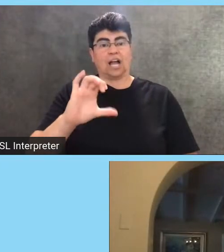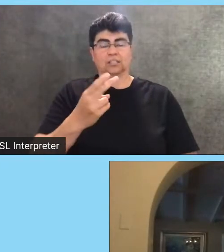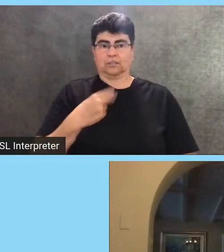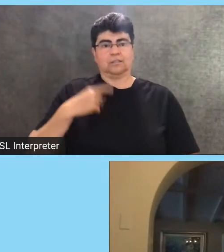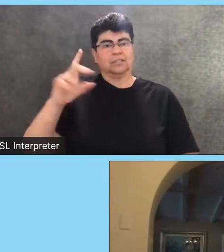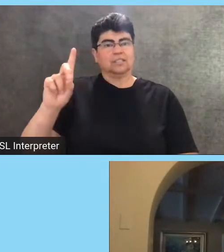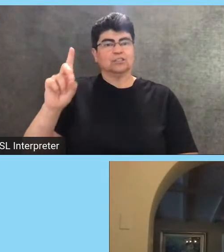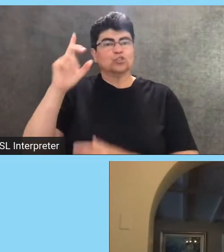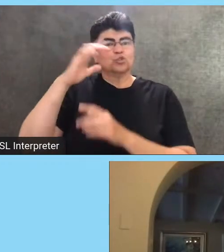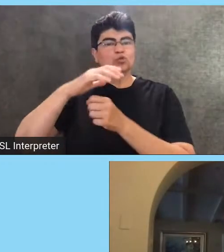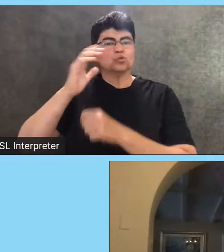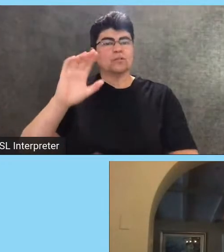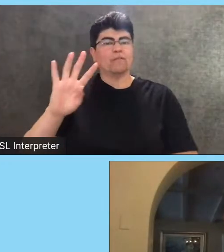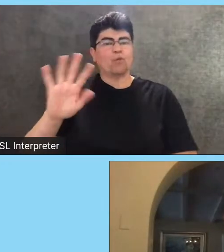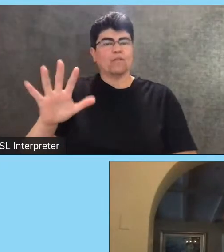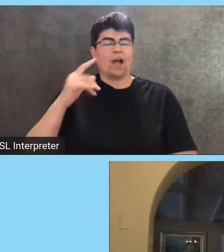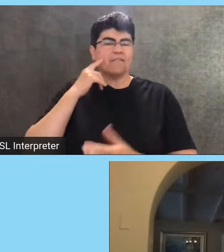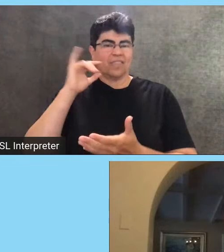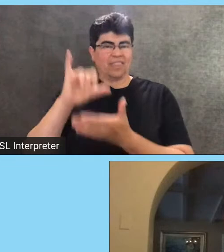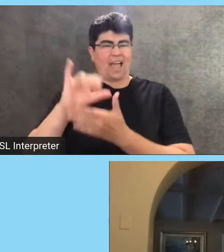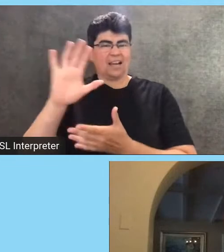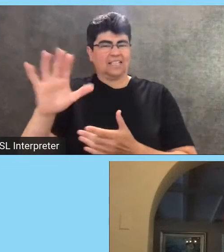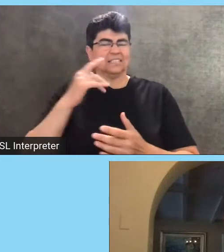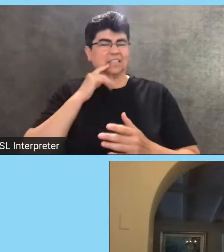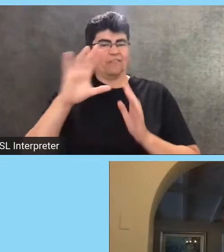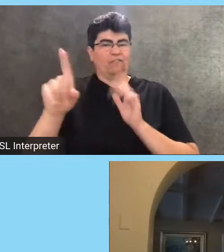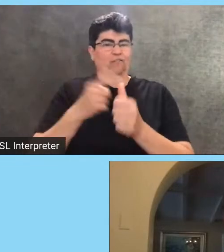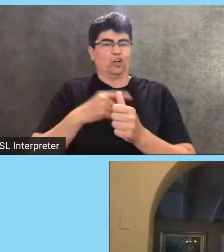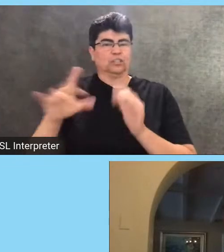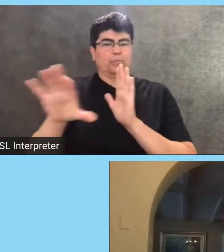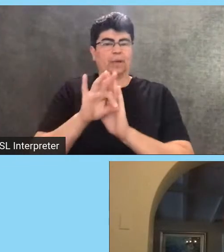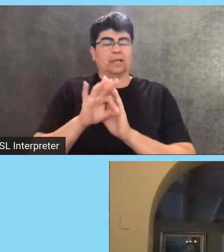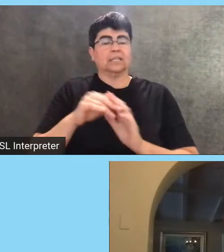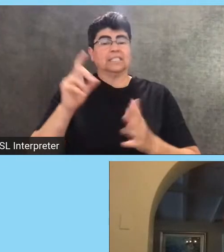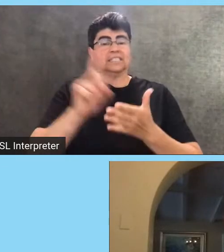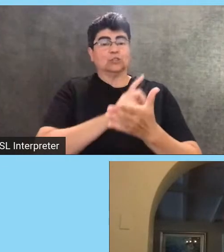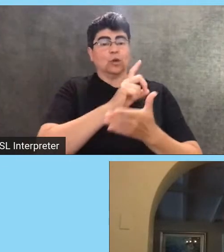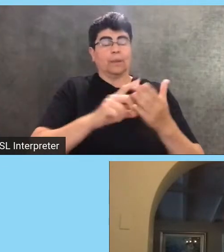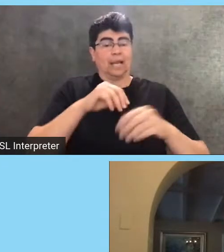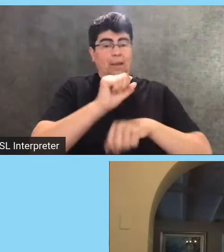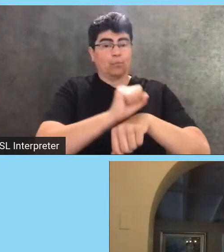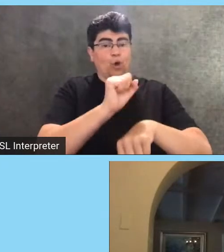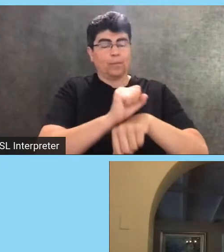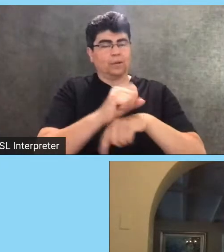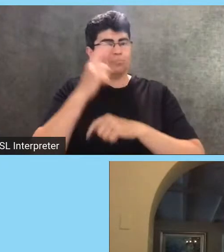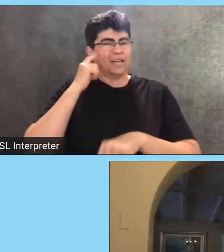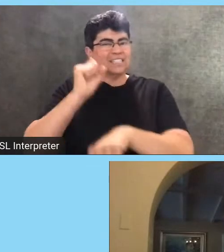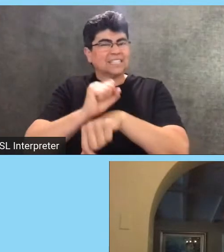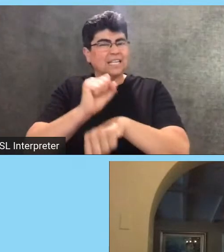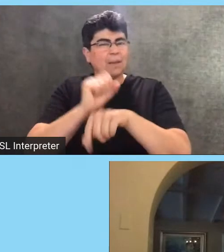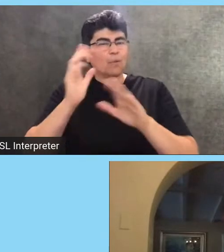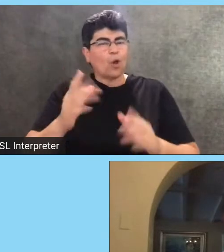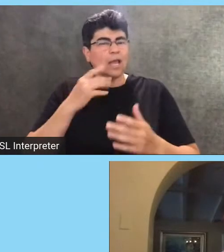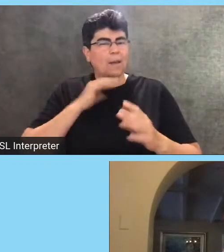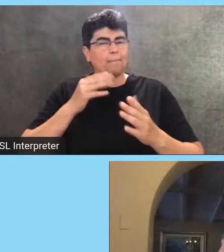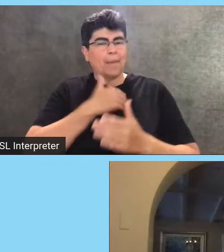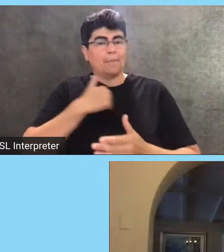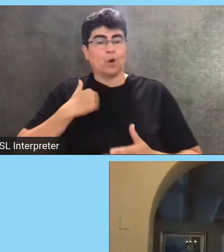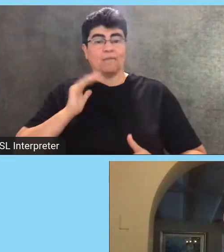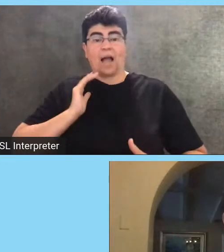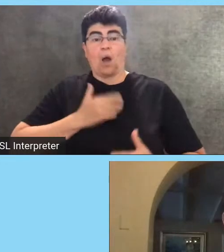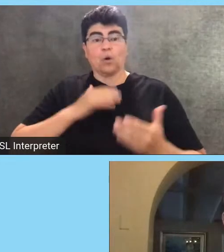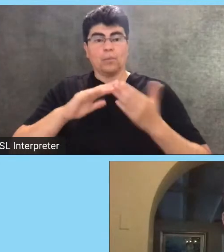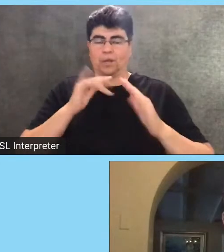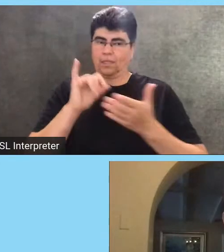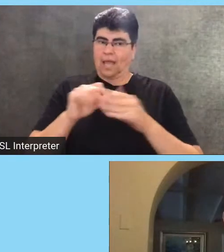to the Supreme Court, that discrimination in employment because the employee is a member of our community, all right, is a